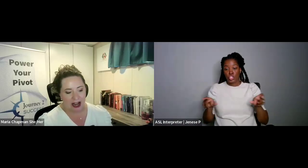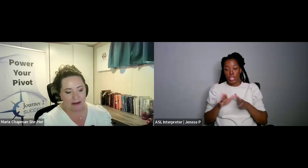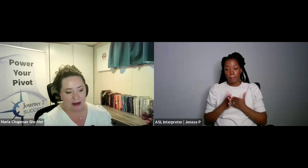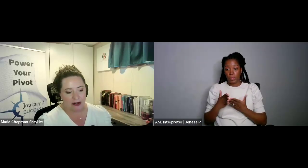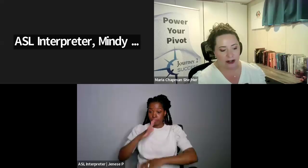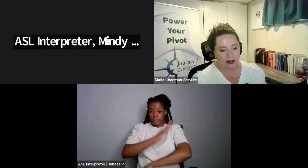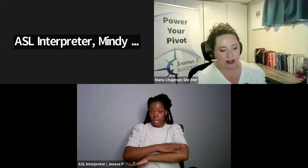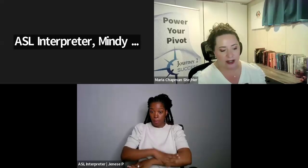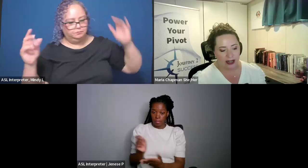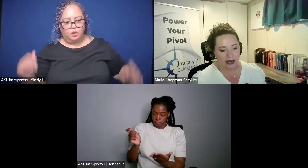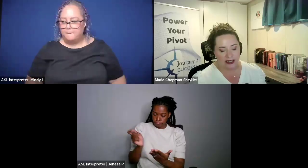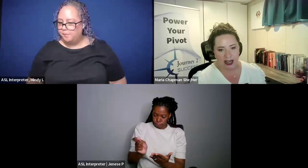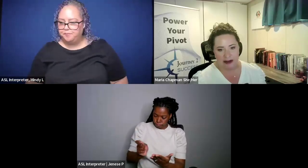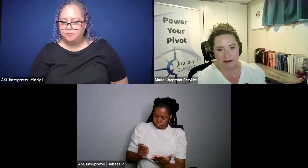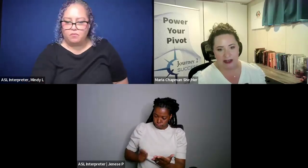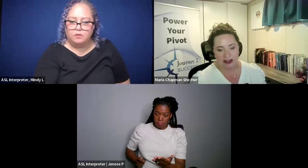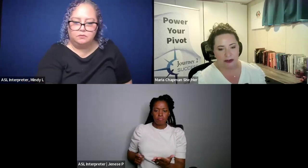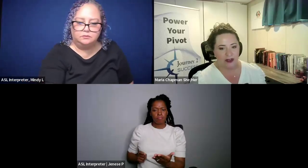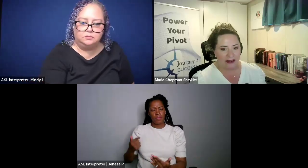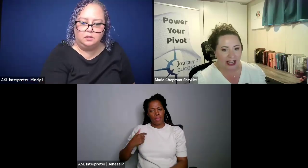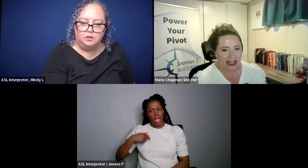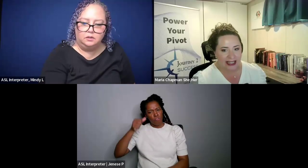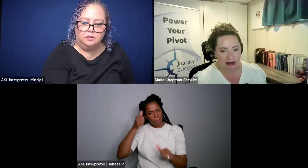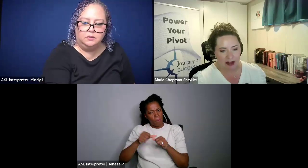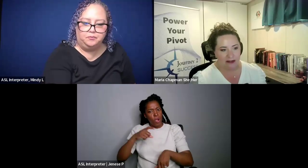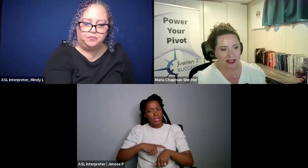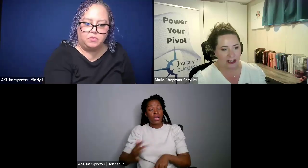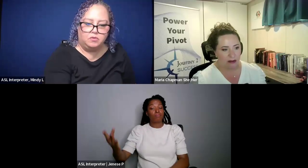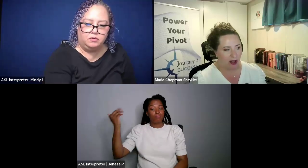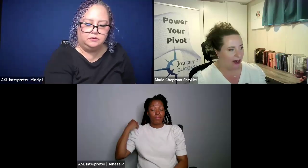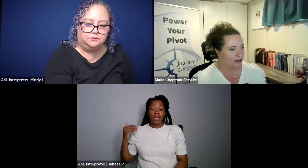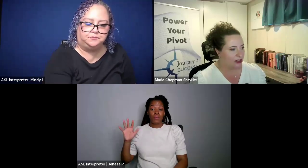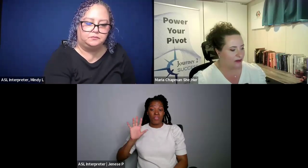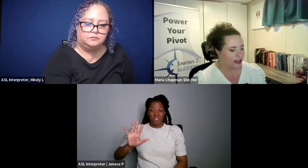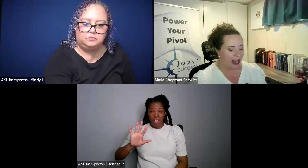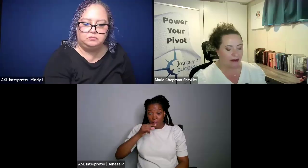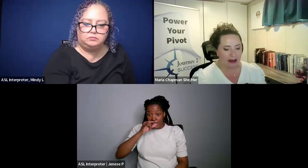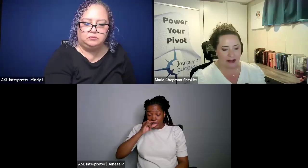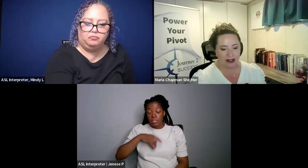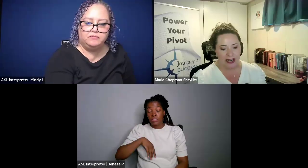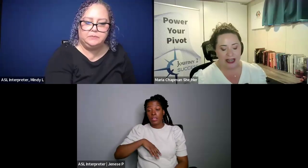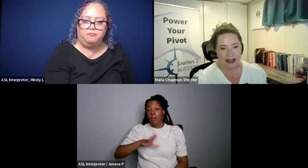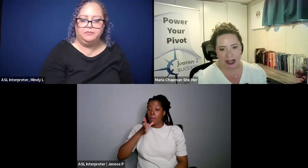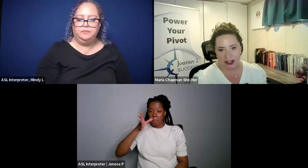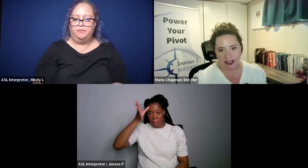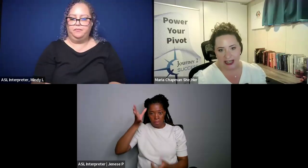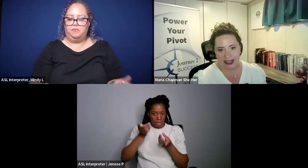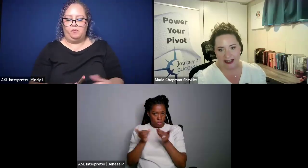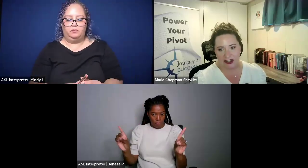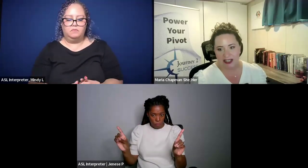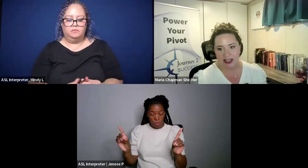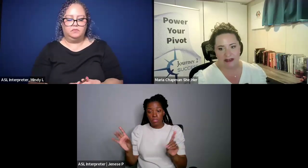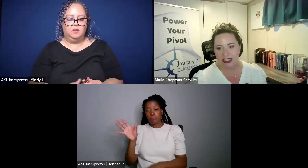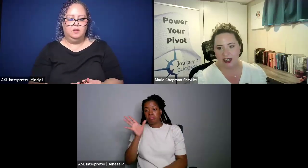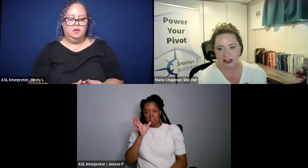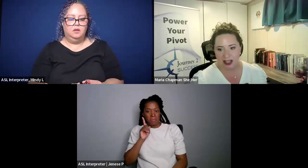And I remember a time when there were 5 kids and my mom was a single mom after the divorce. I remember hearing her